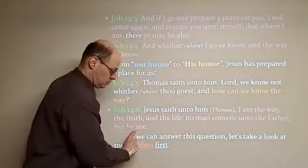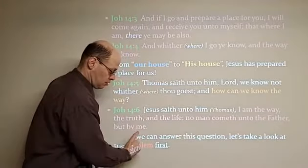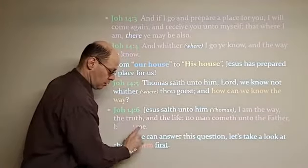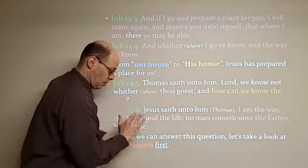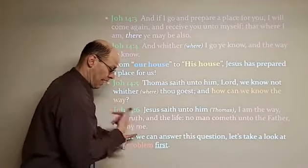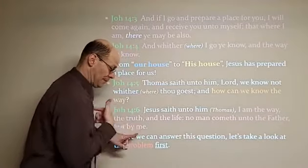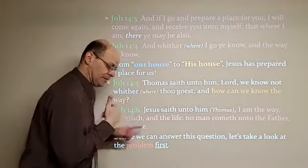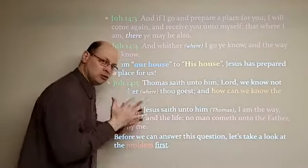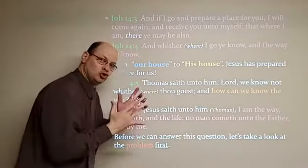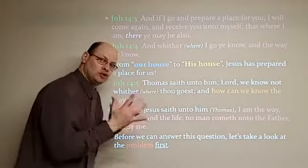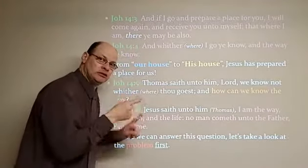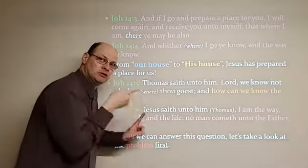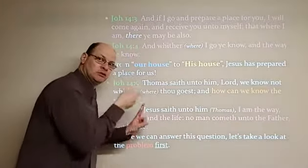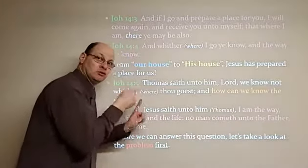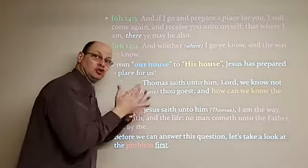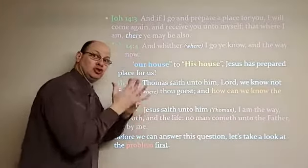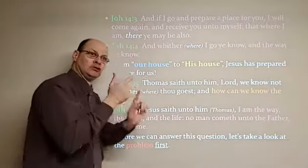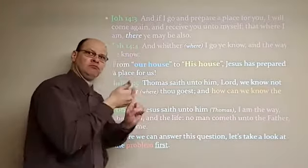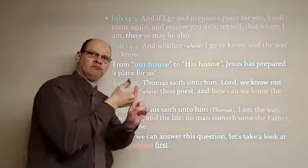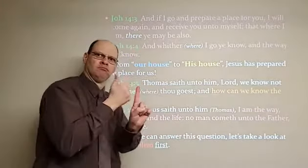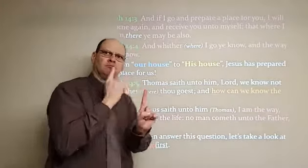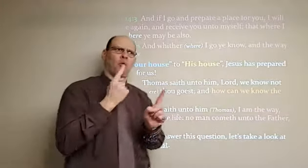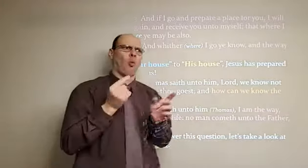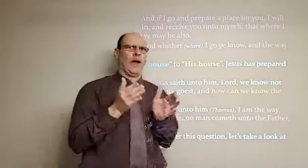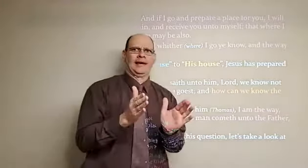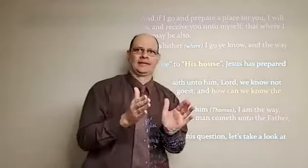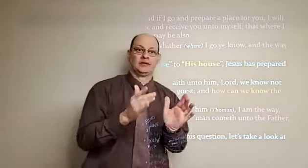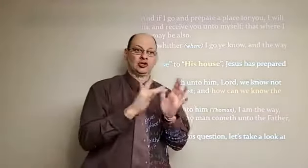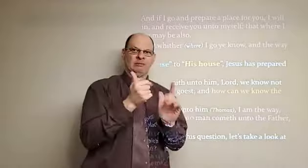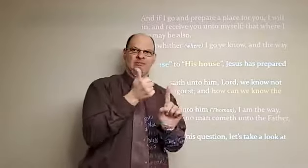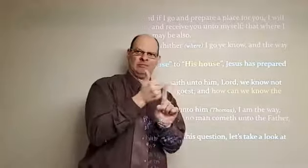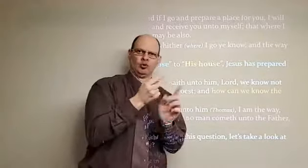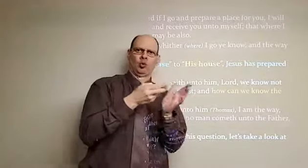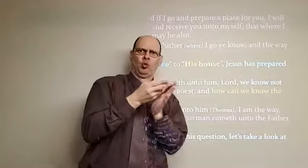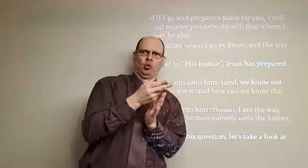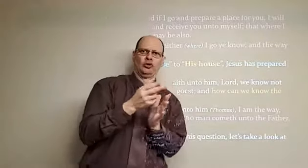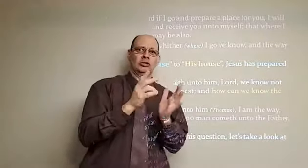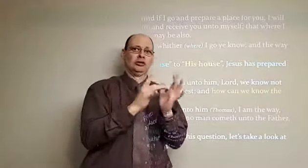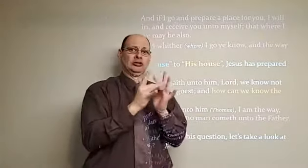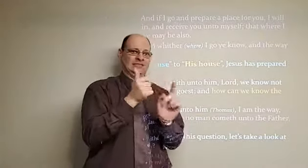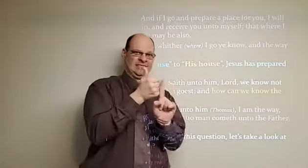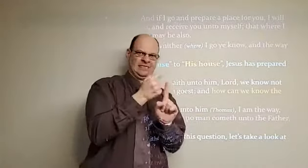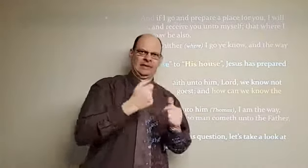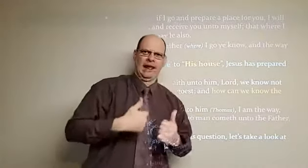and it's by me Jesus was speaking to Thomas he was telling the truth